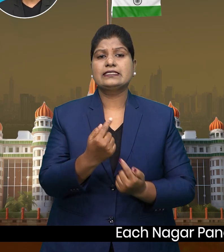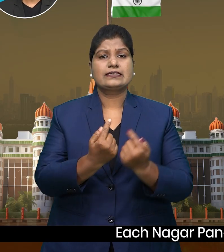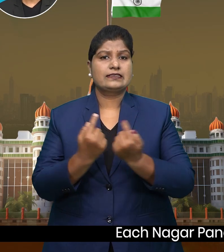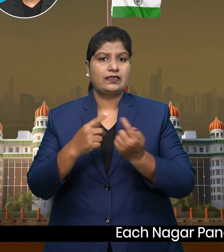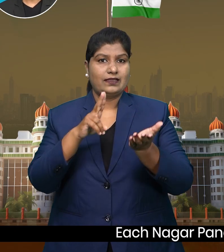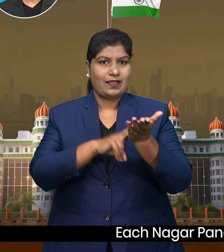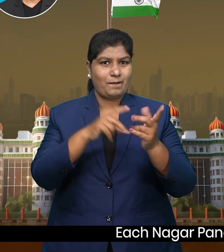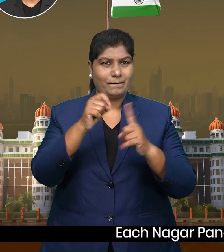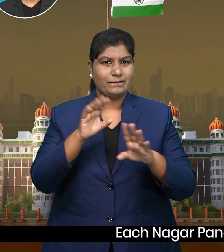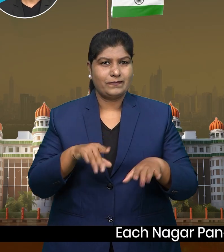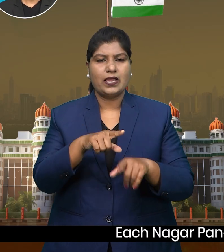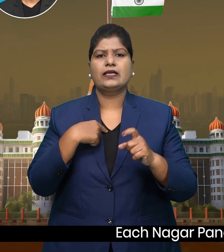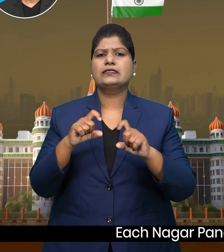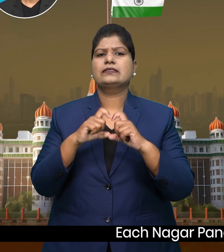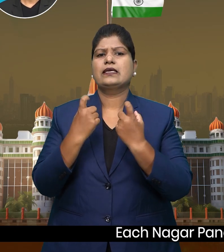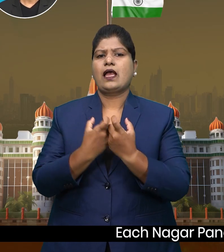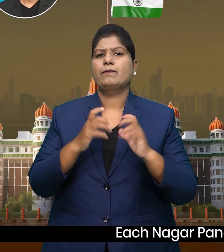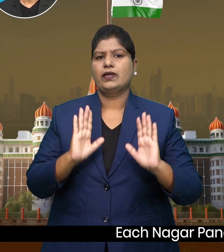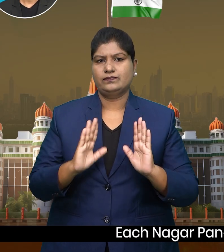Each Nagar Panchayat has a committee